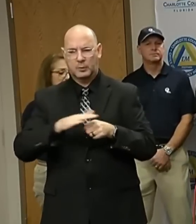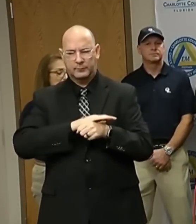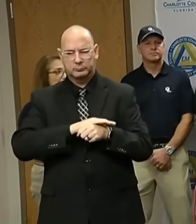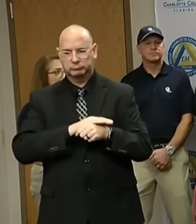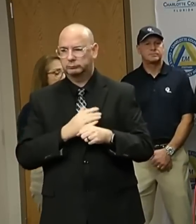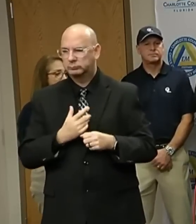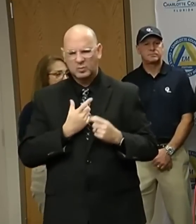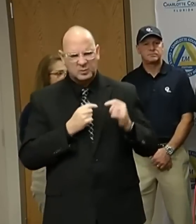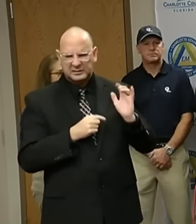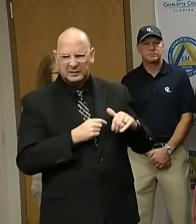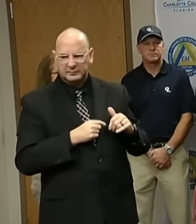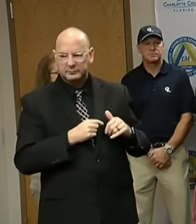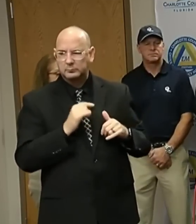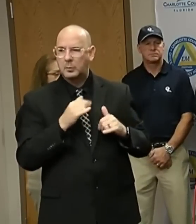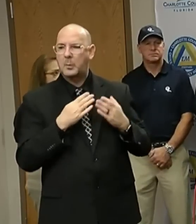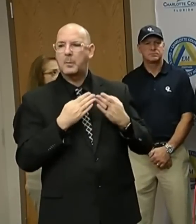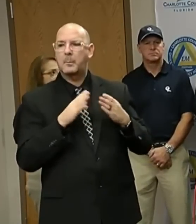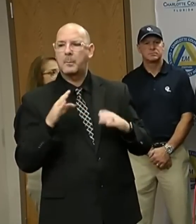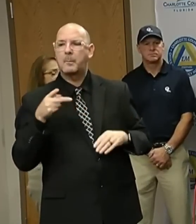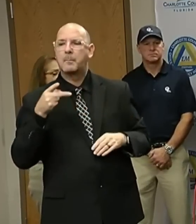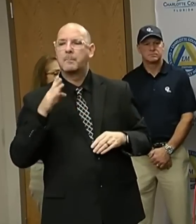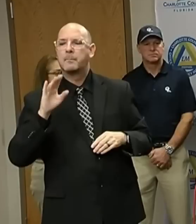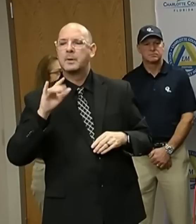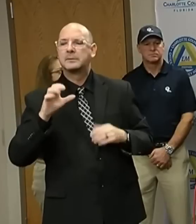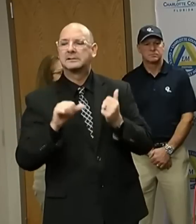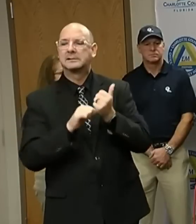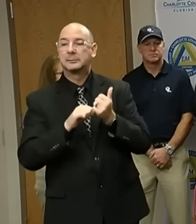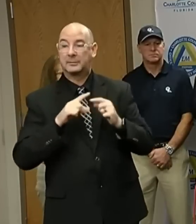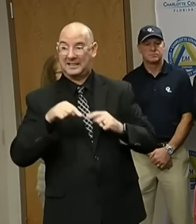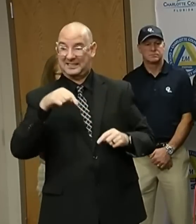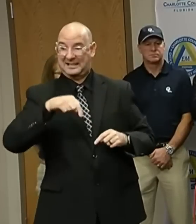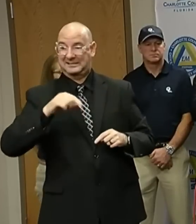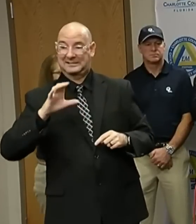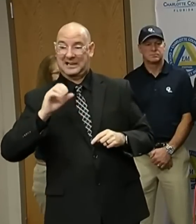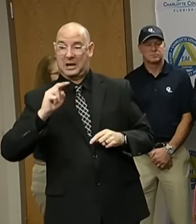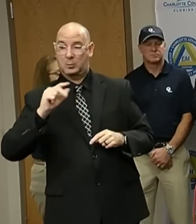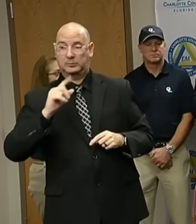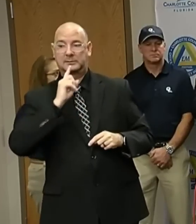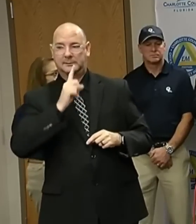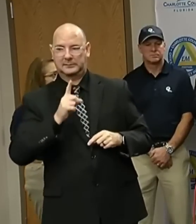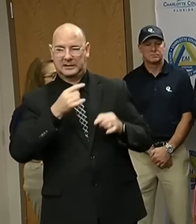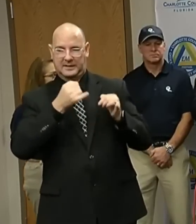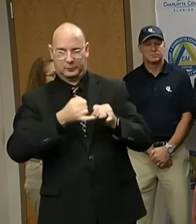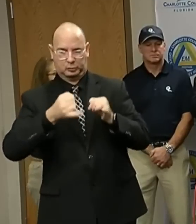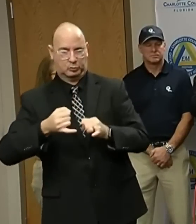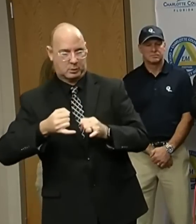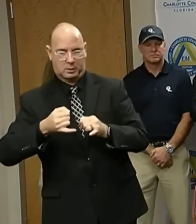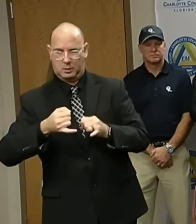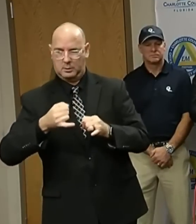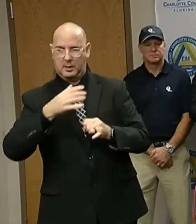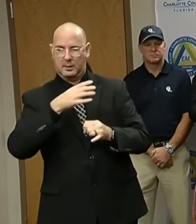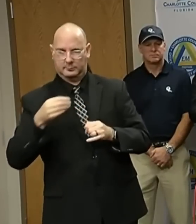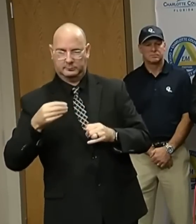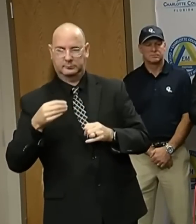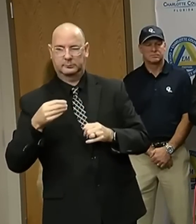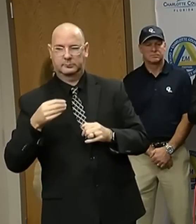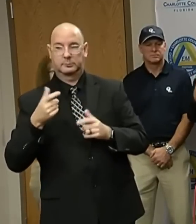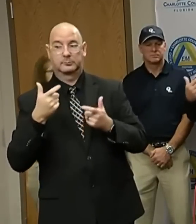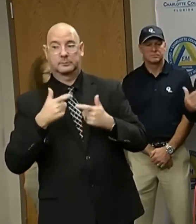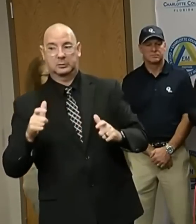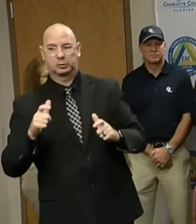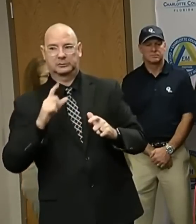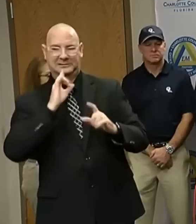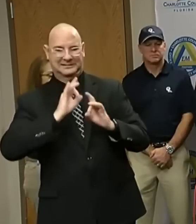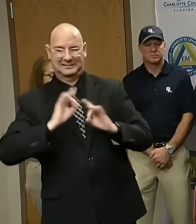assistance side, but this particular county is under an individual assistance major disaster declaration, so we will set up the disaster recovery